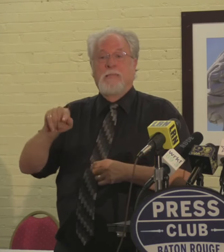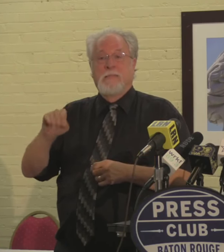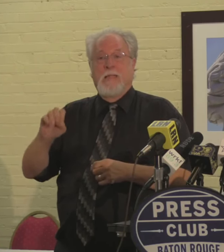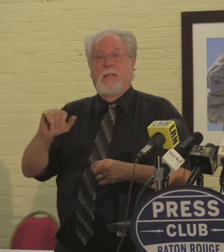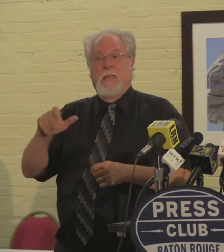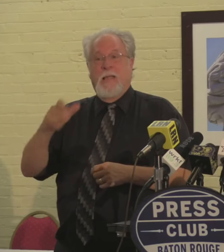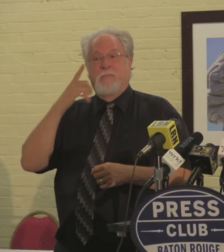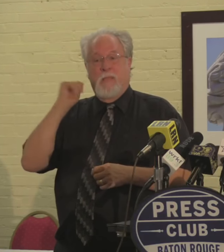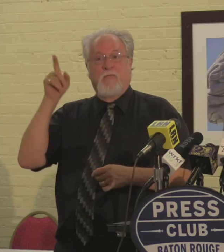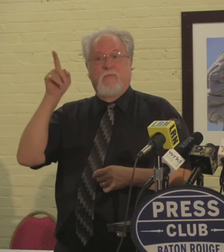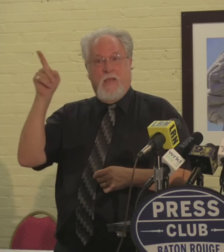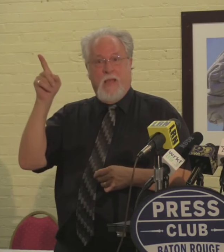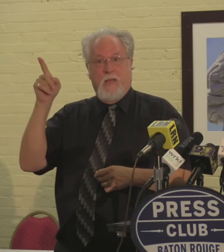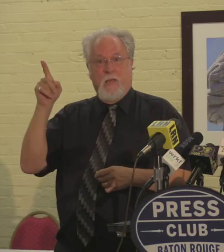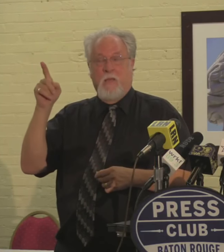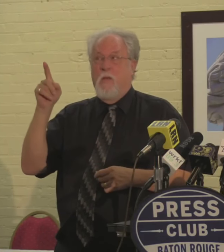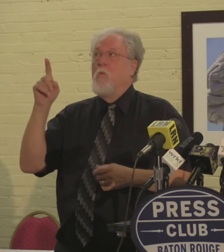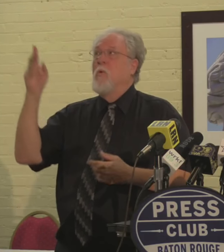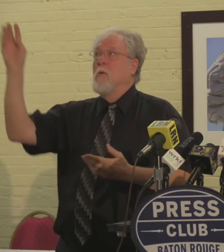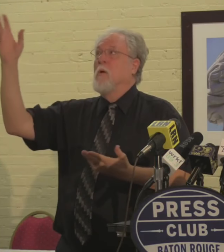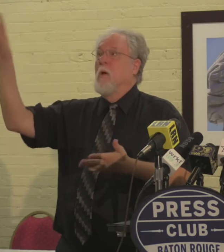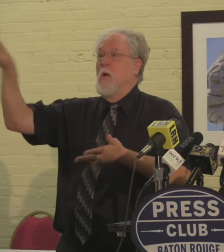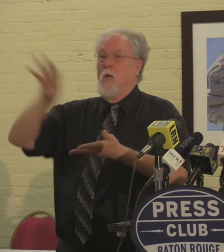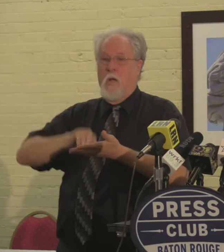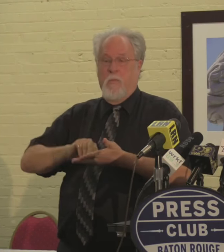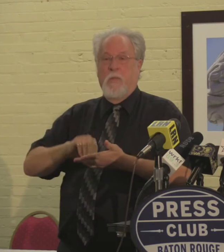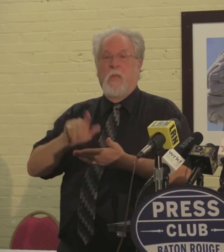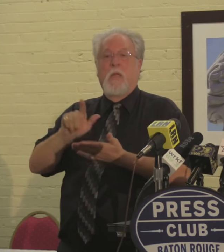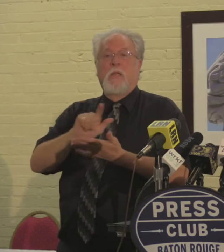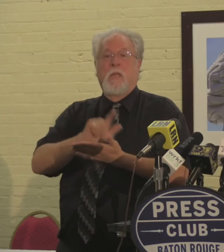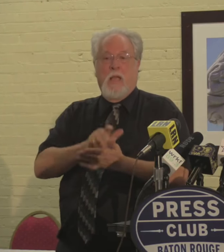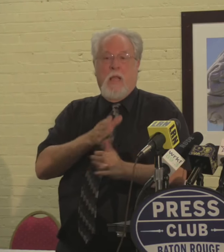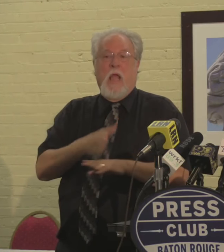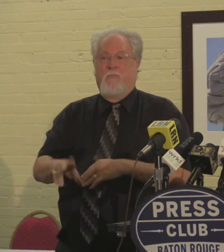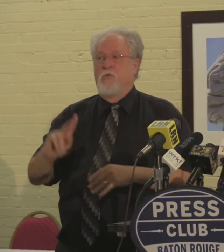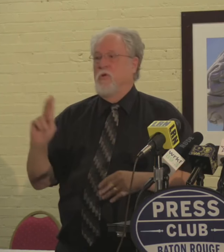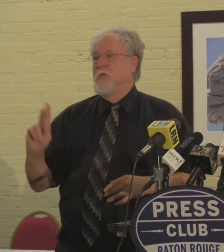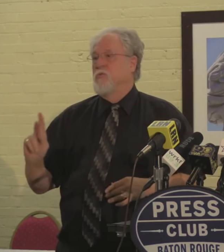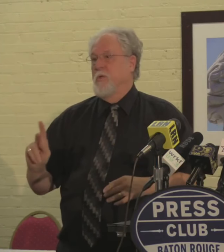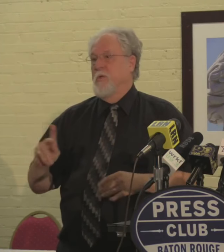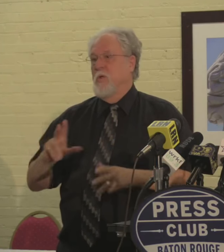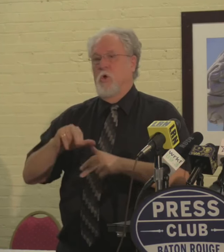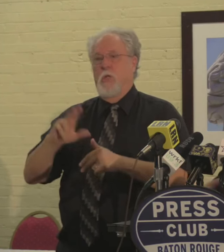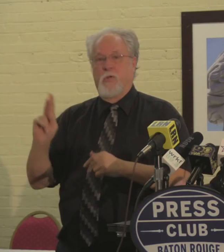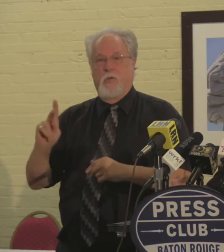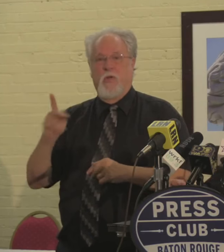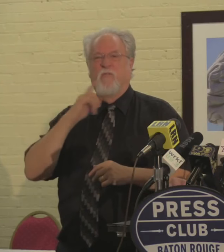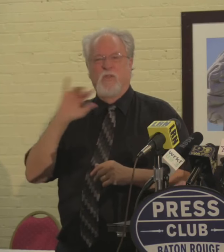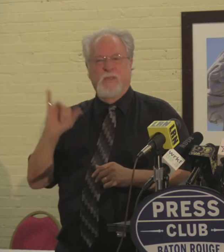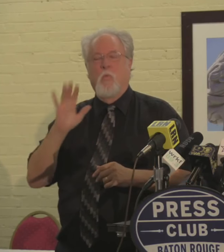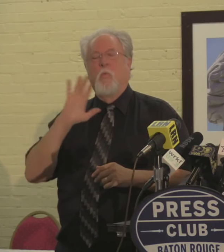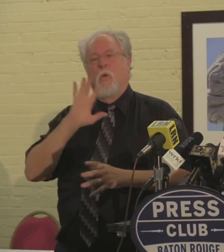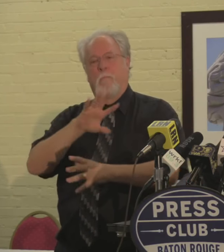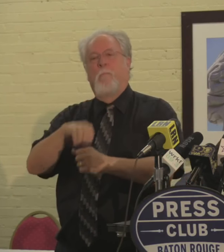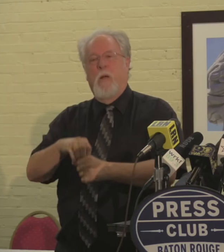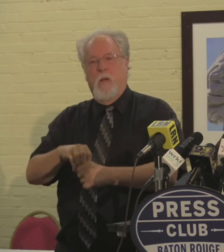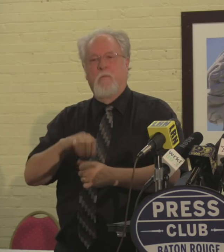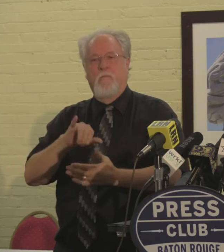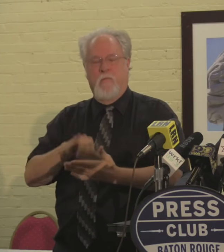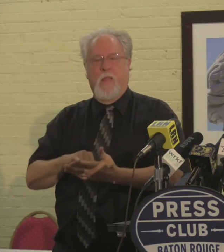that. And it'll be modeled off of legislation that was done after Katrina for the same thing. So that will be part of the